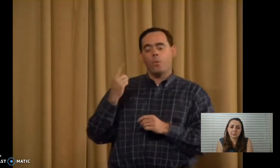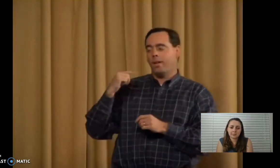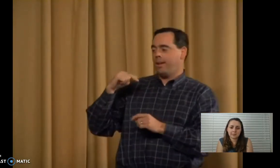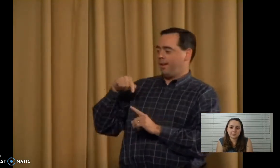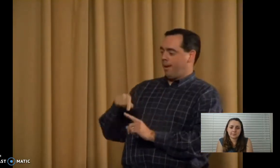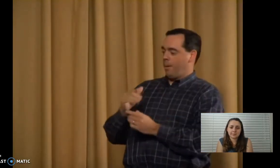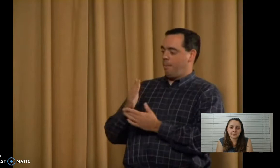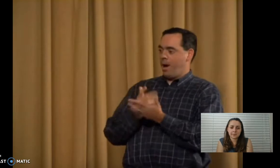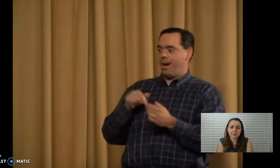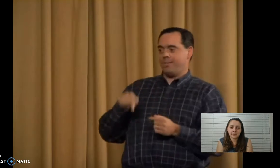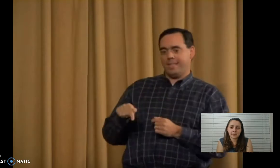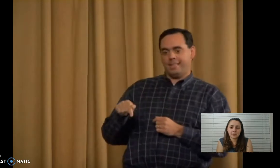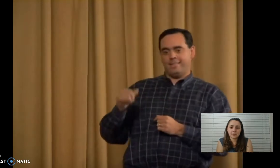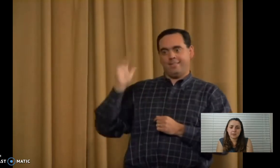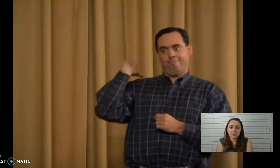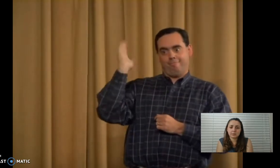see what happens.